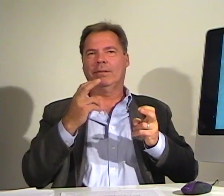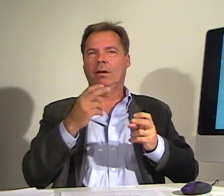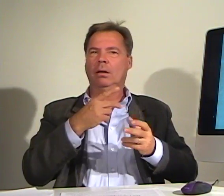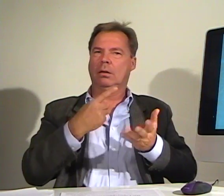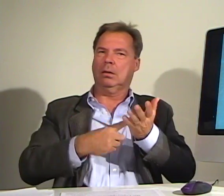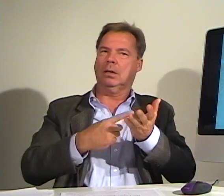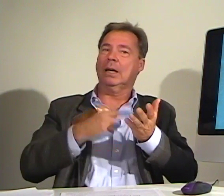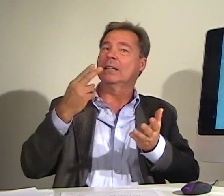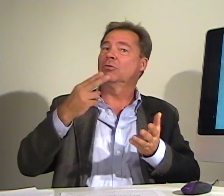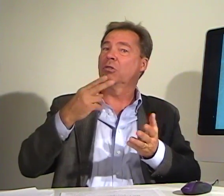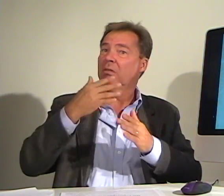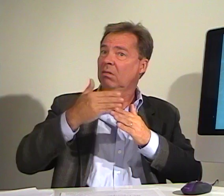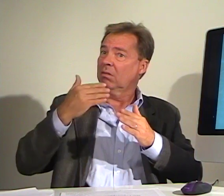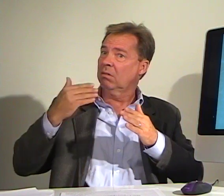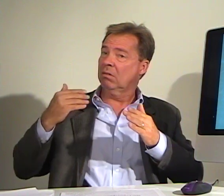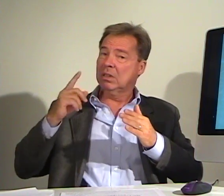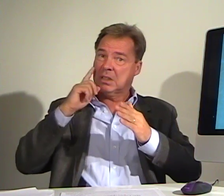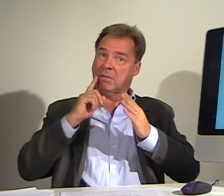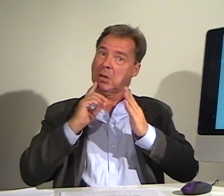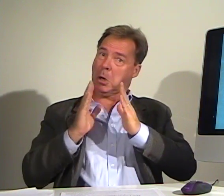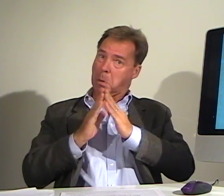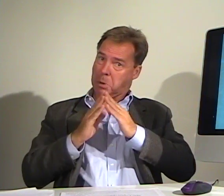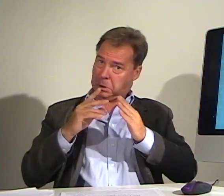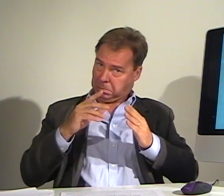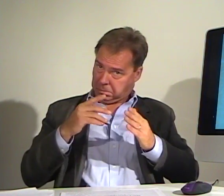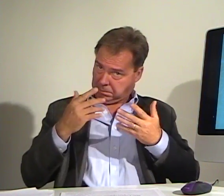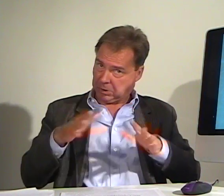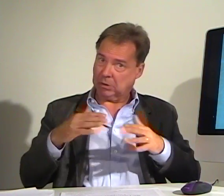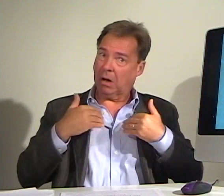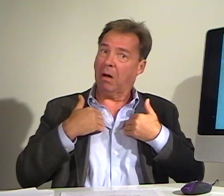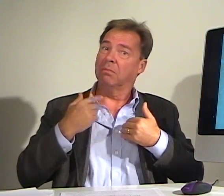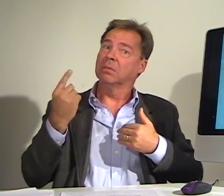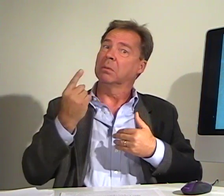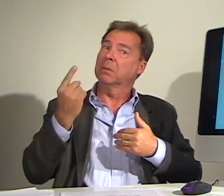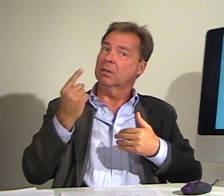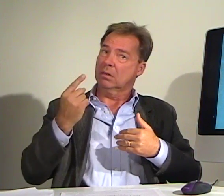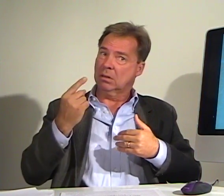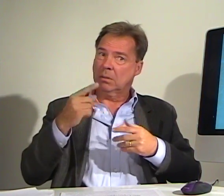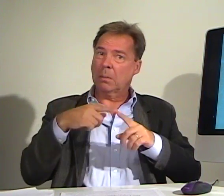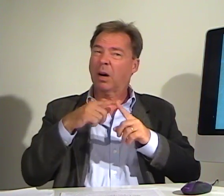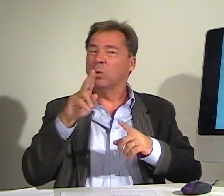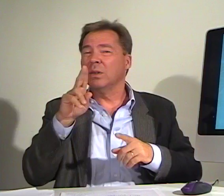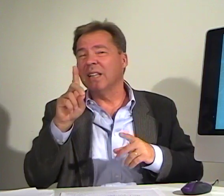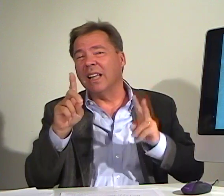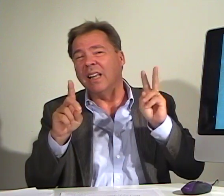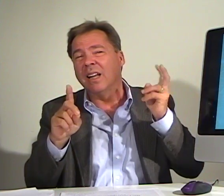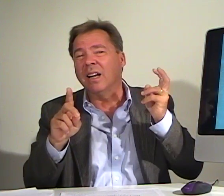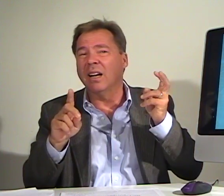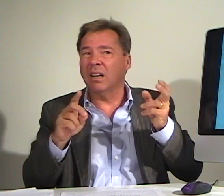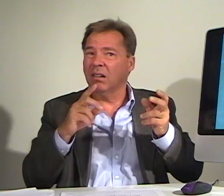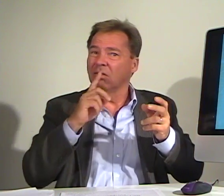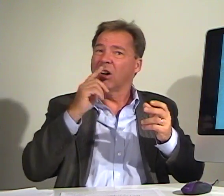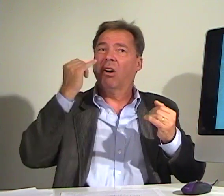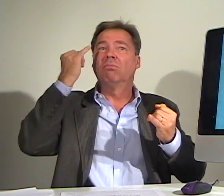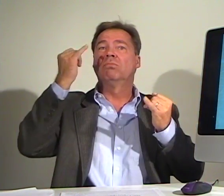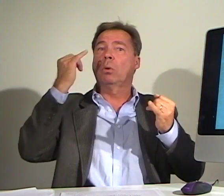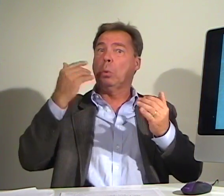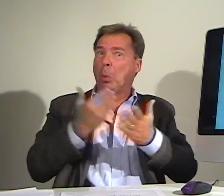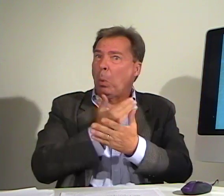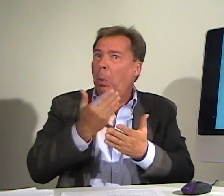And last, I want to talk a little bit about history and the deaf community and some examples of universal design that we've